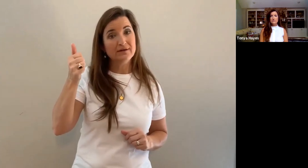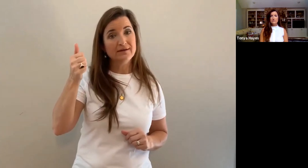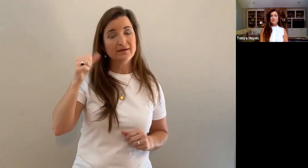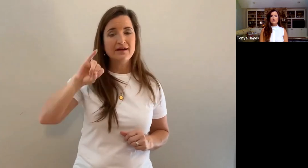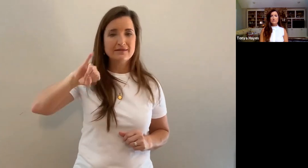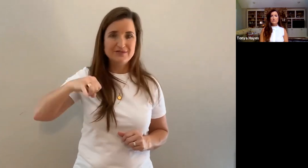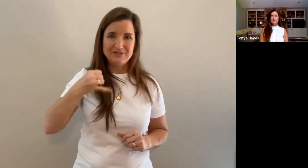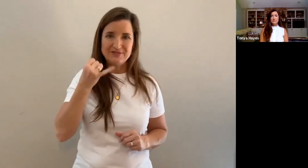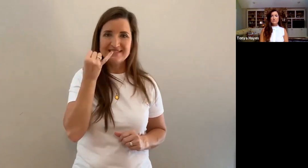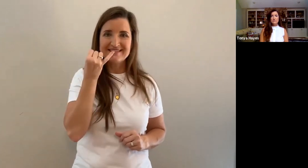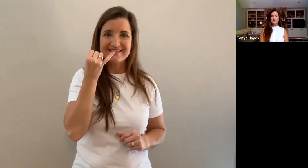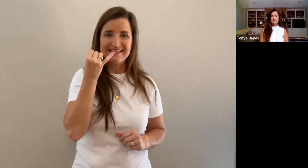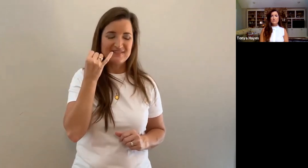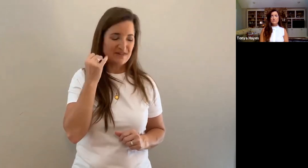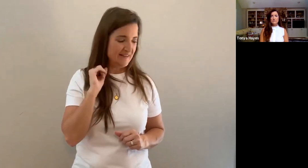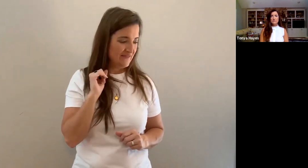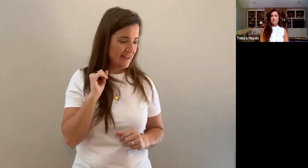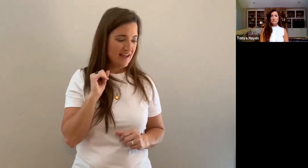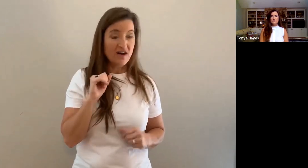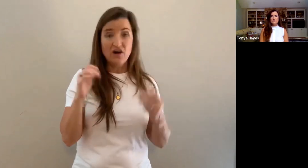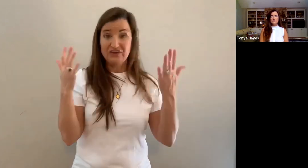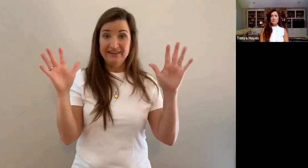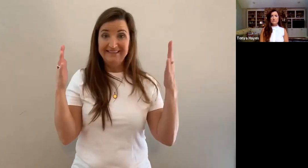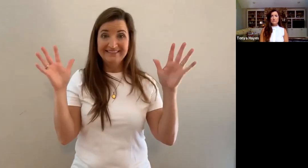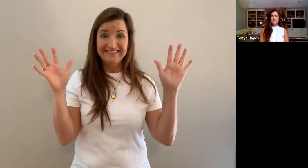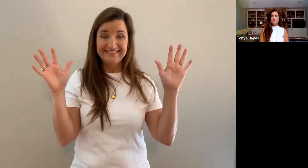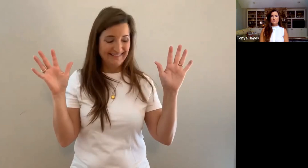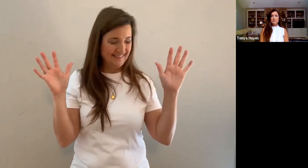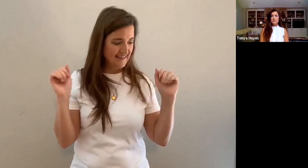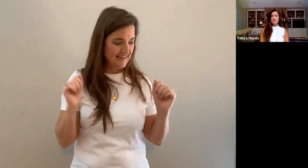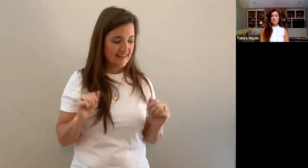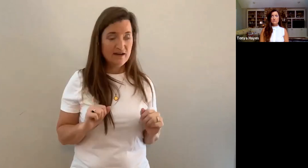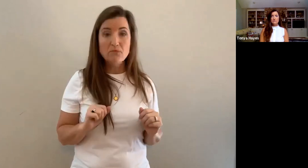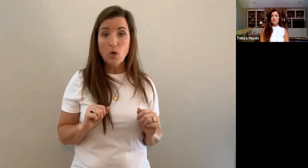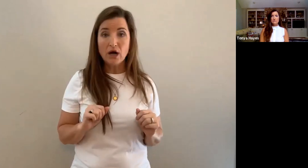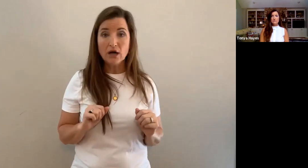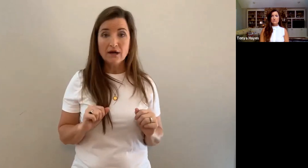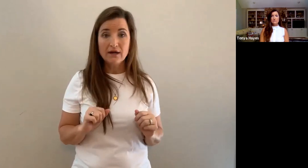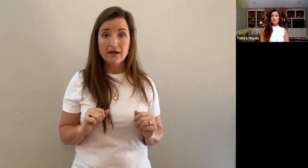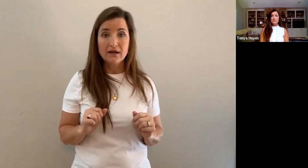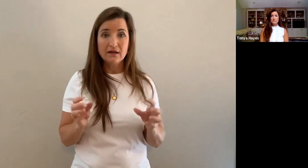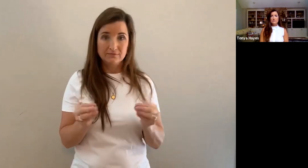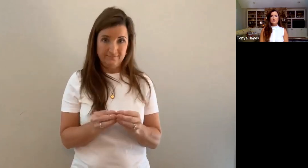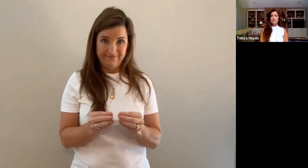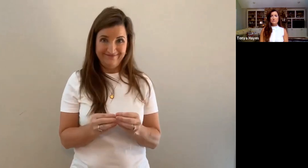milk, juice. That's right. All done? More.